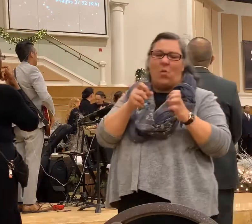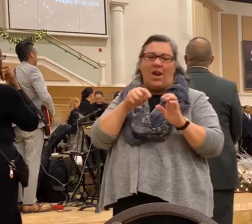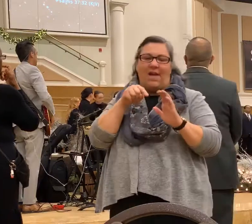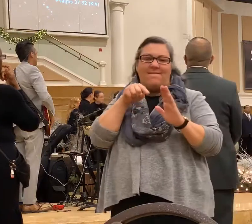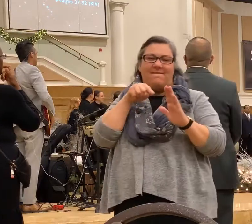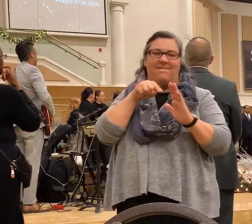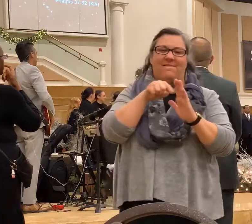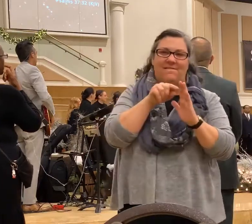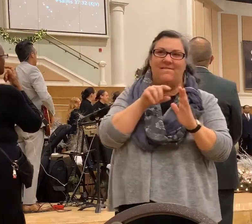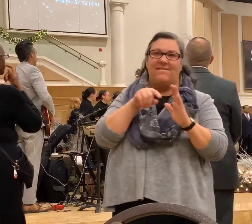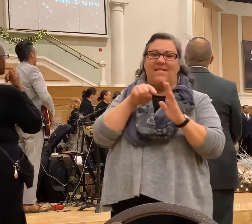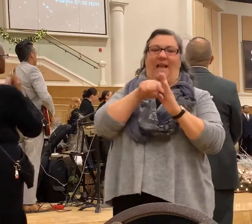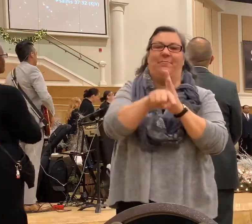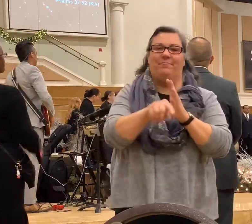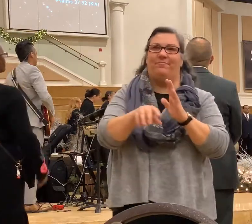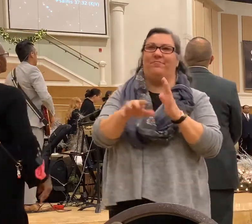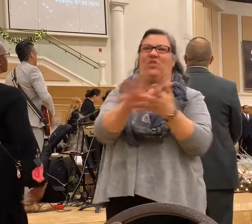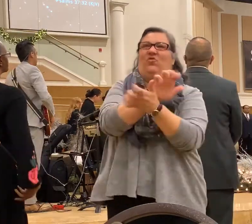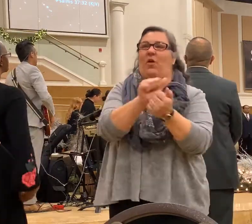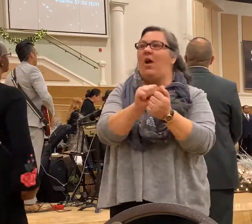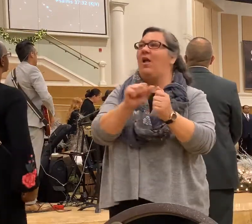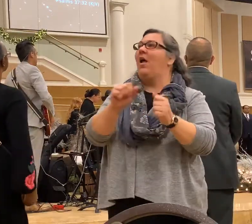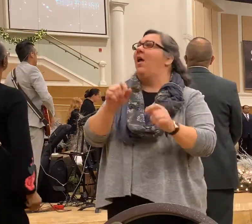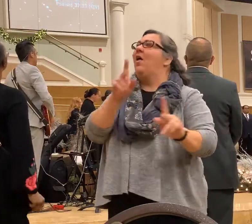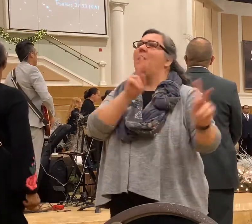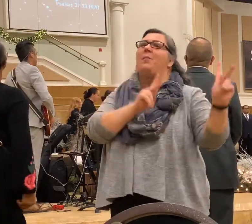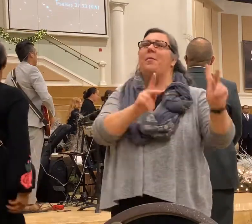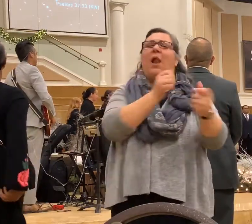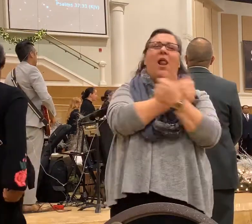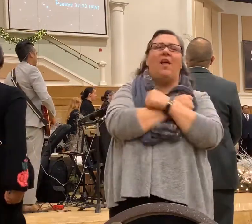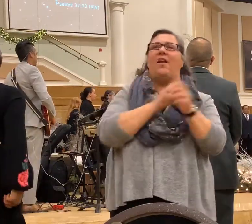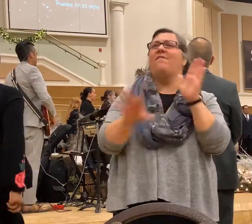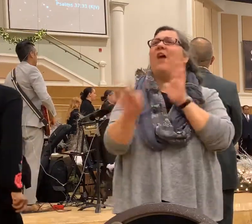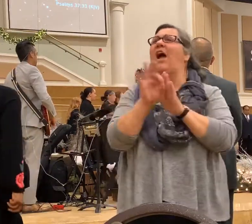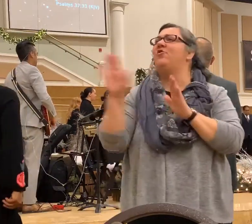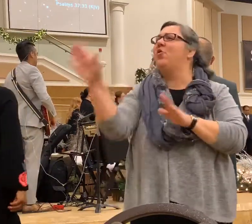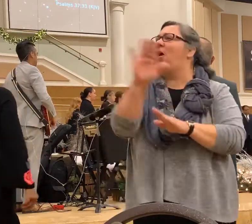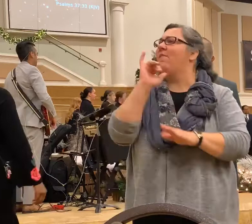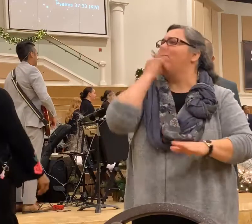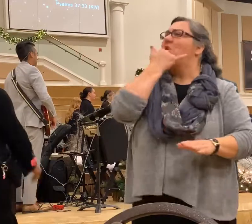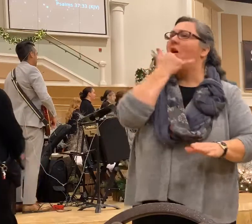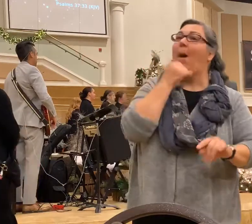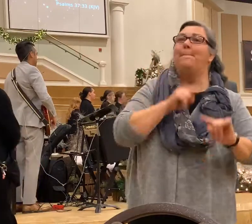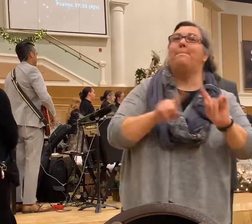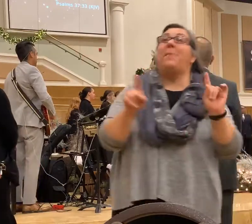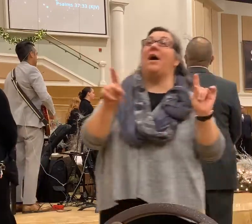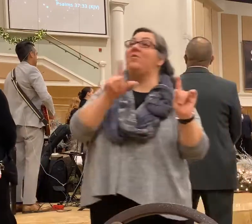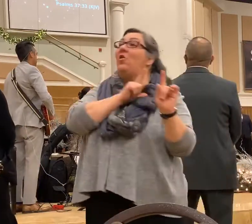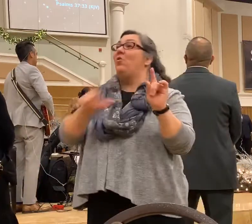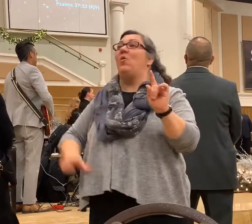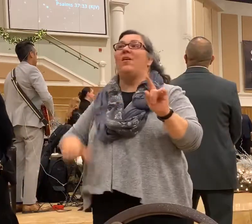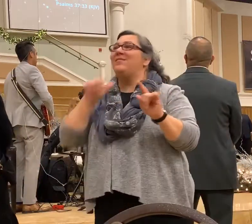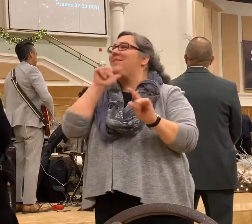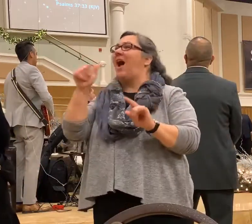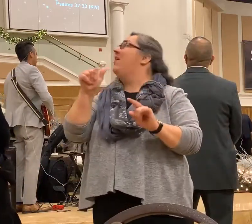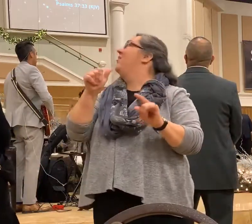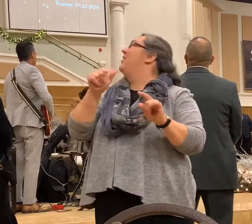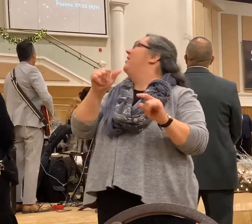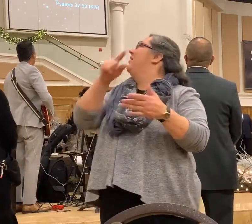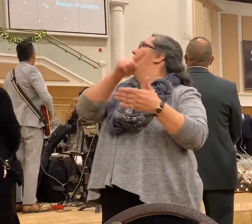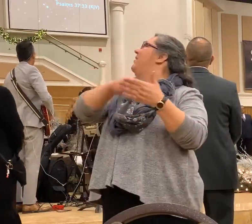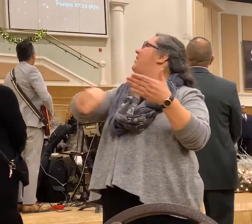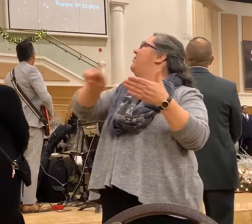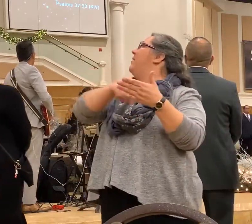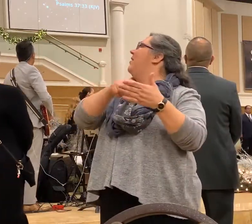faults. But the Lord will not leave the good man in the hand of the wicked, neither will he condemn him. Verse